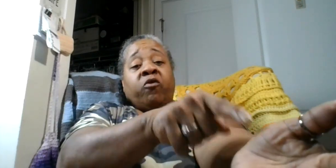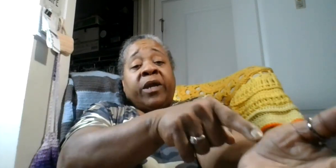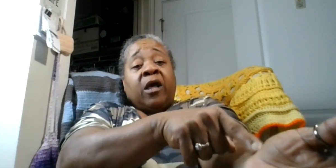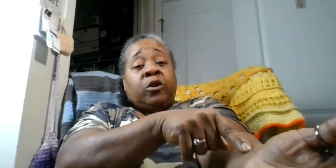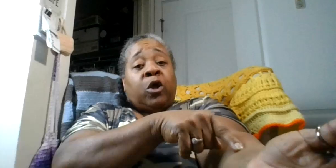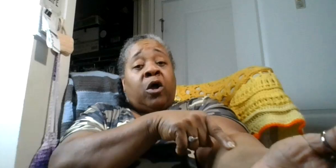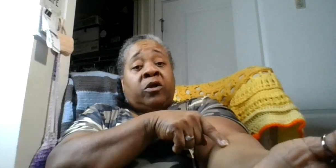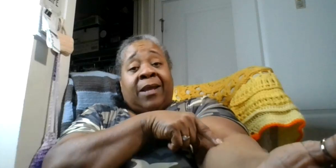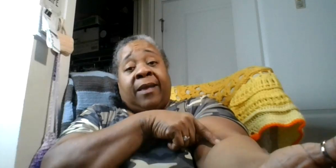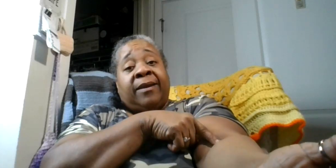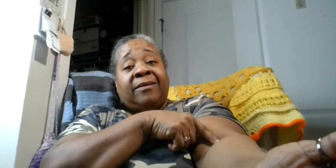a long line.